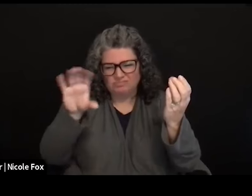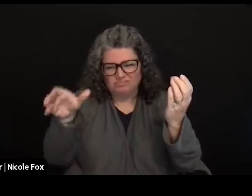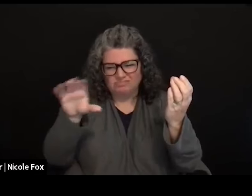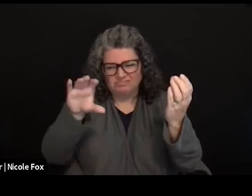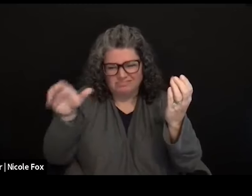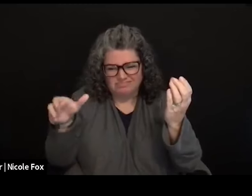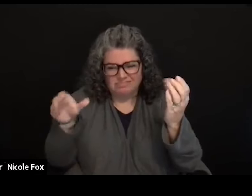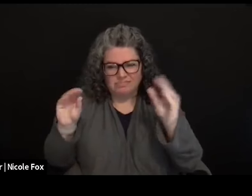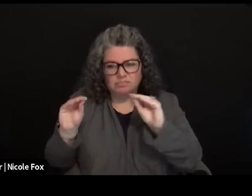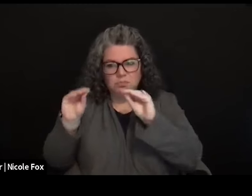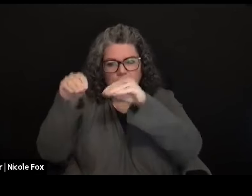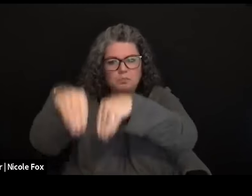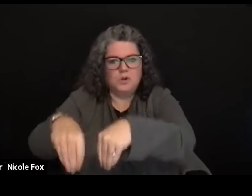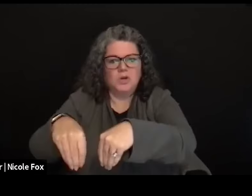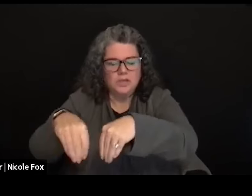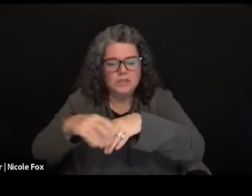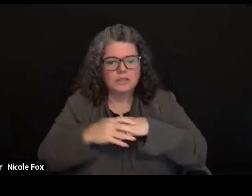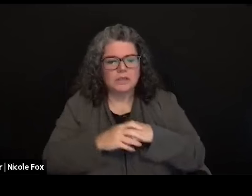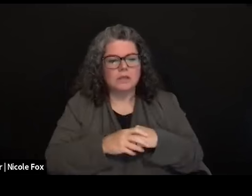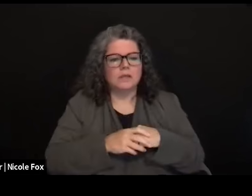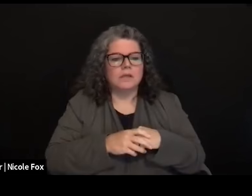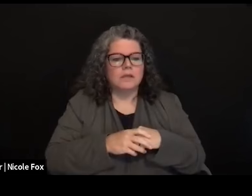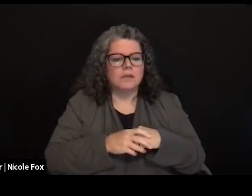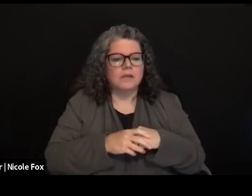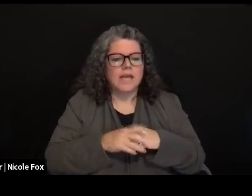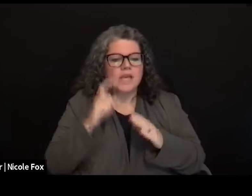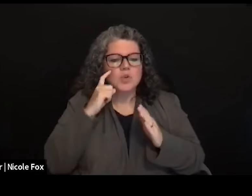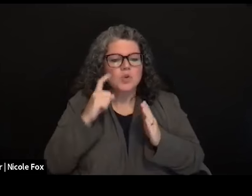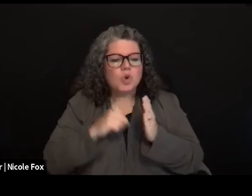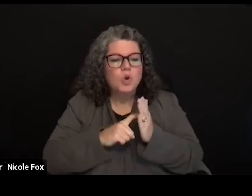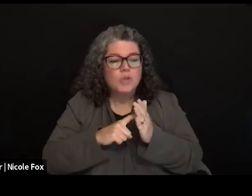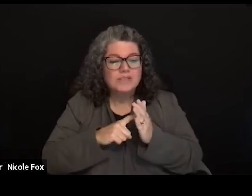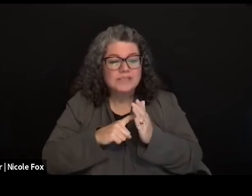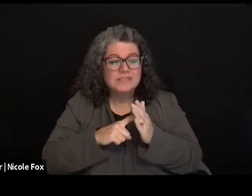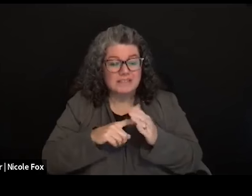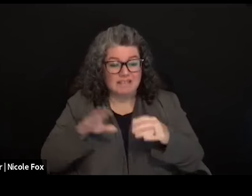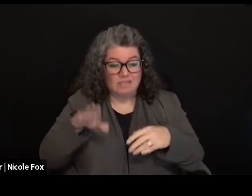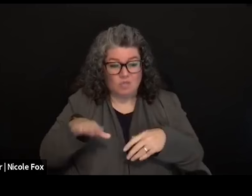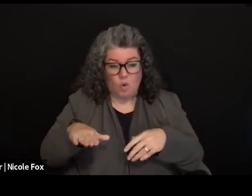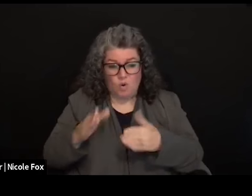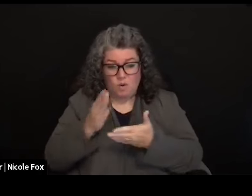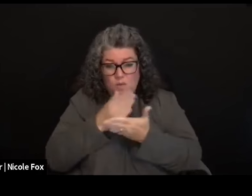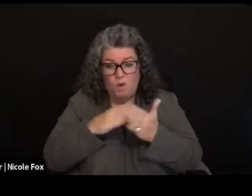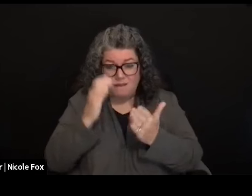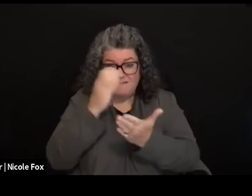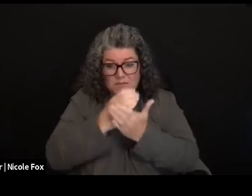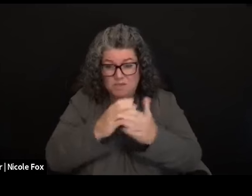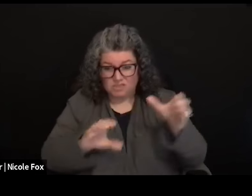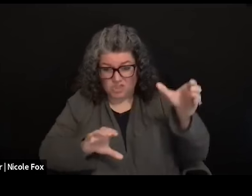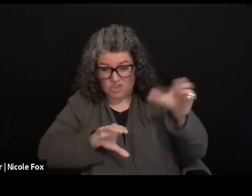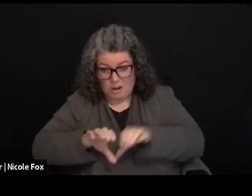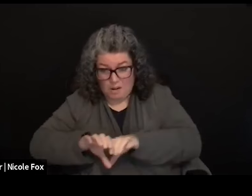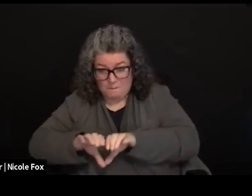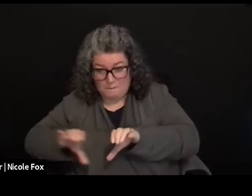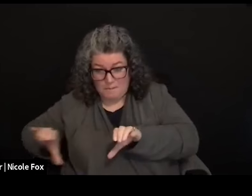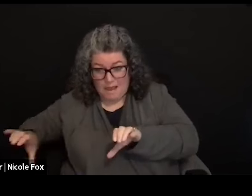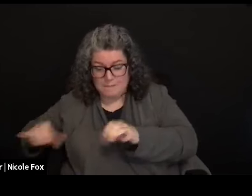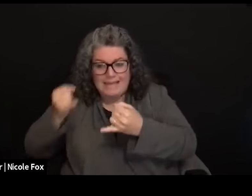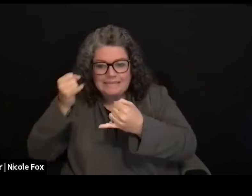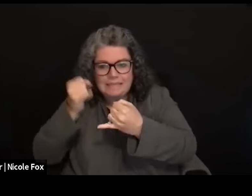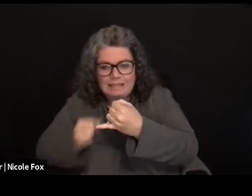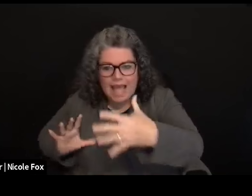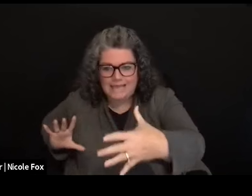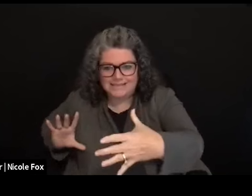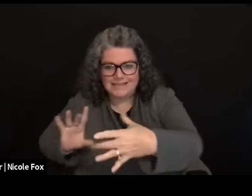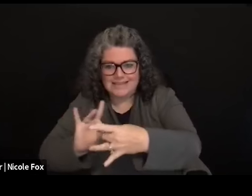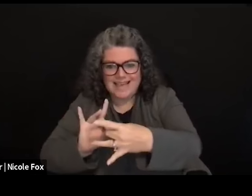the work area. You can also see a pipe in the lower portion of this picture. This is the last connection we're trying to make.